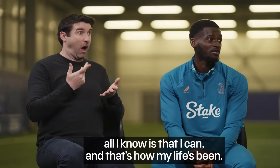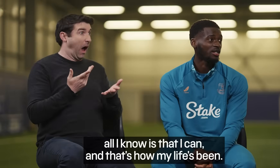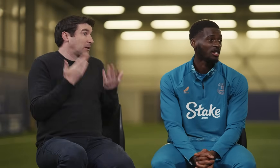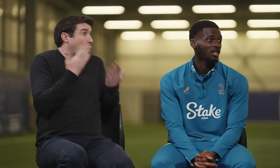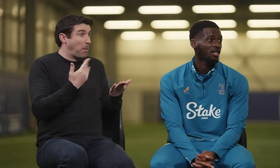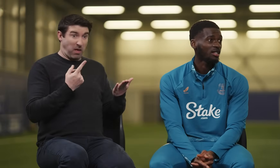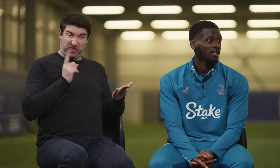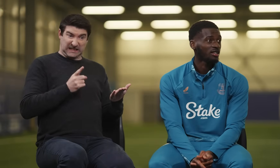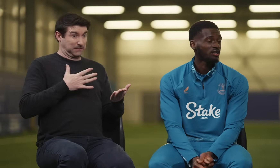been.